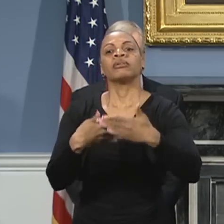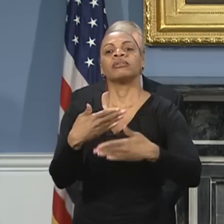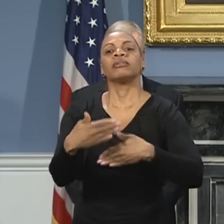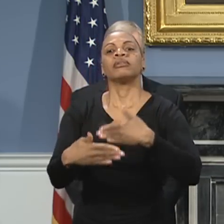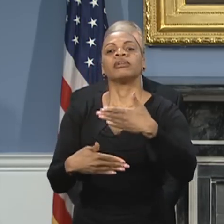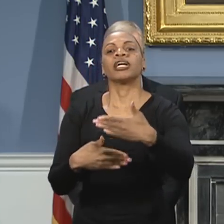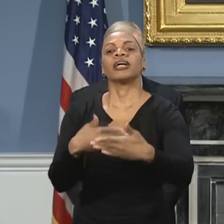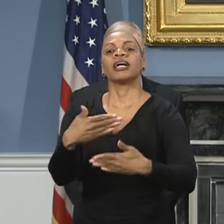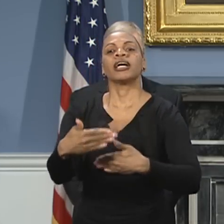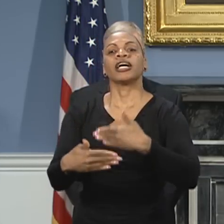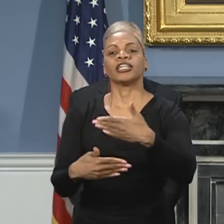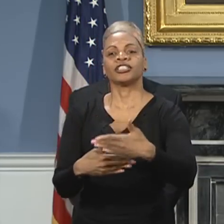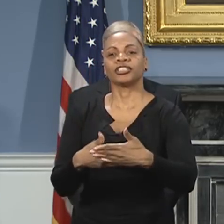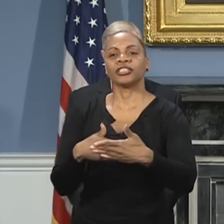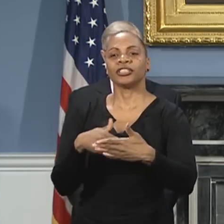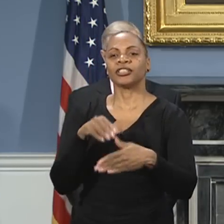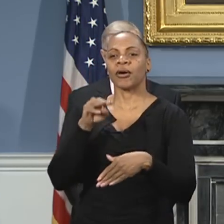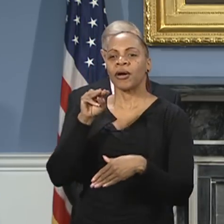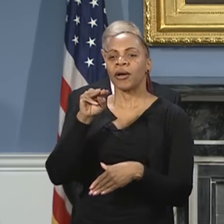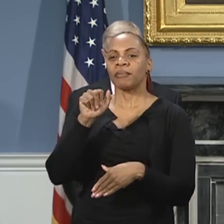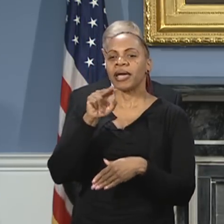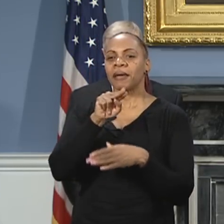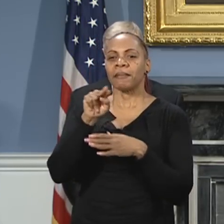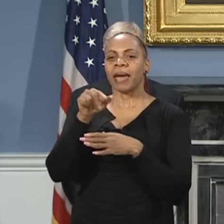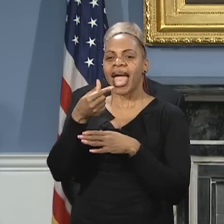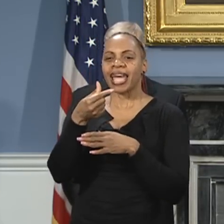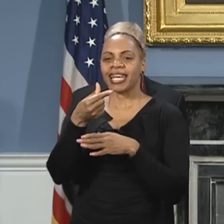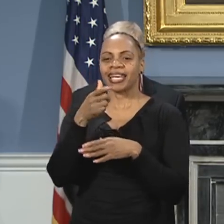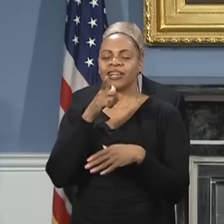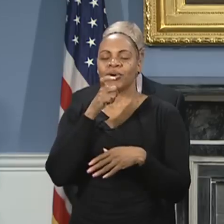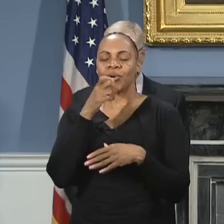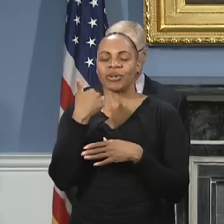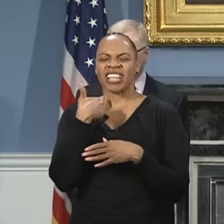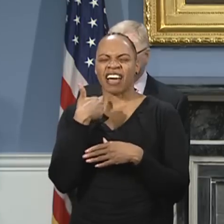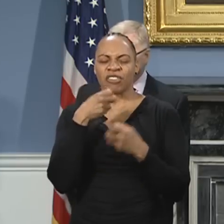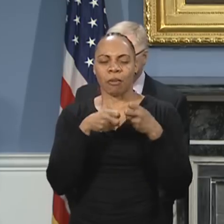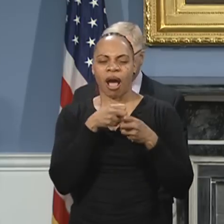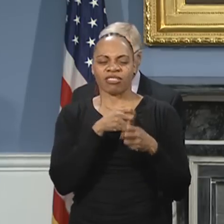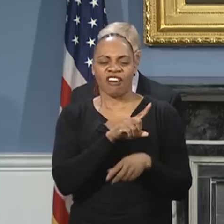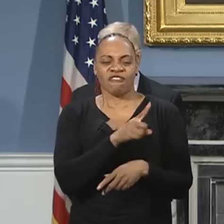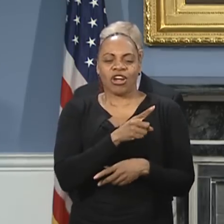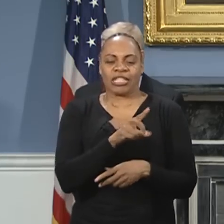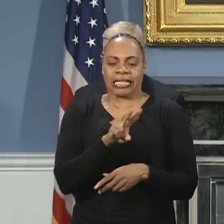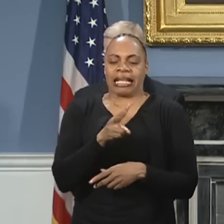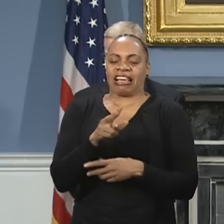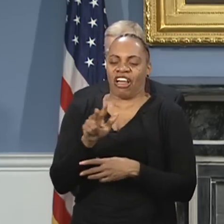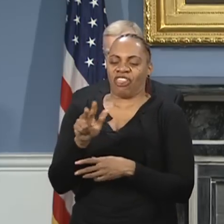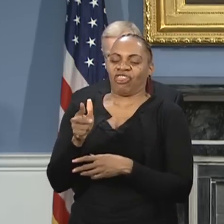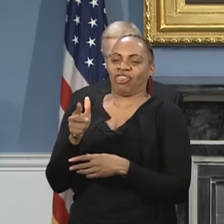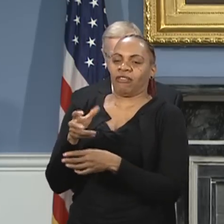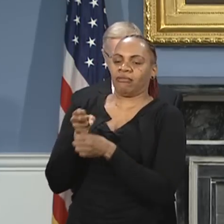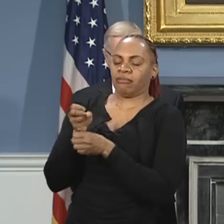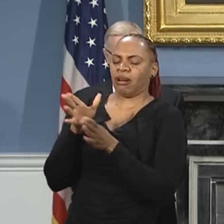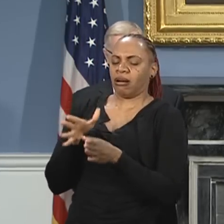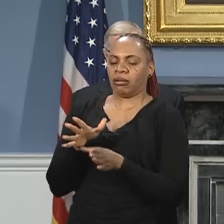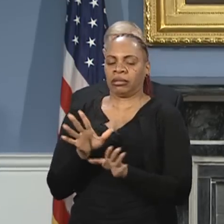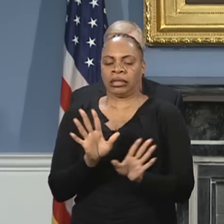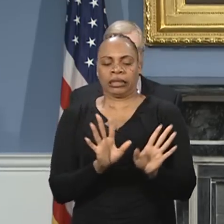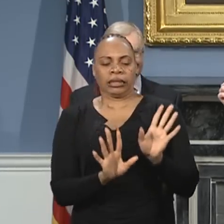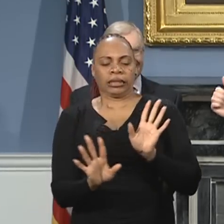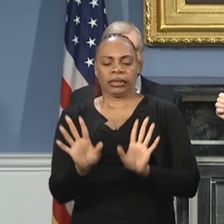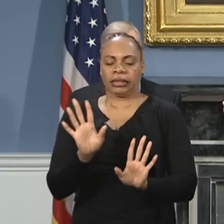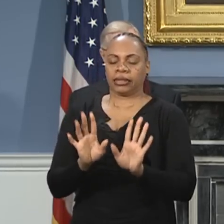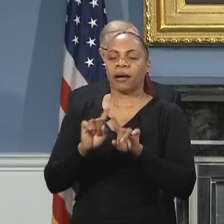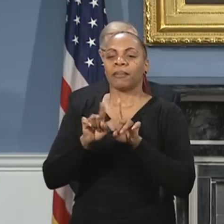It's what Peyton Manning was having a problem with last night, looking at his first receiver, second receiver, third receiver. He couldn't find any of them. But